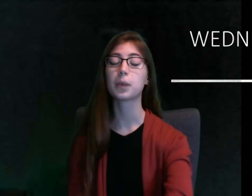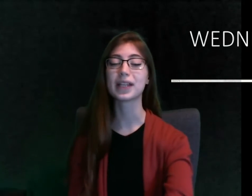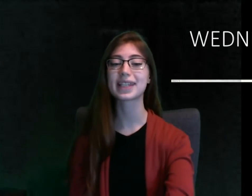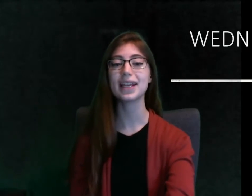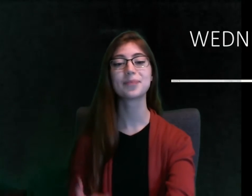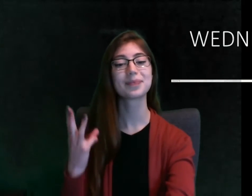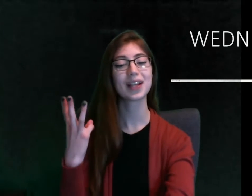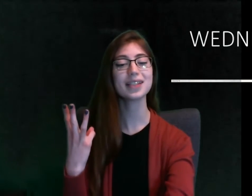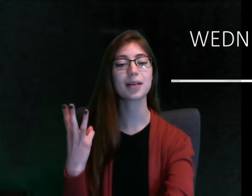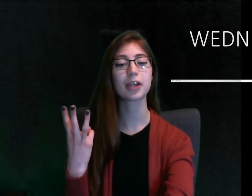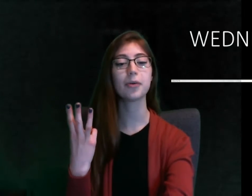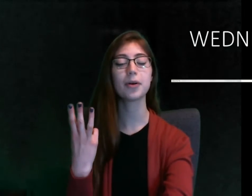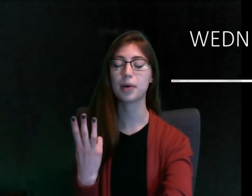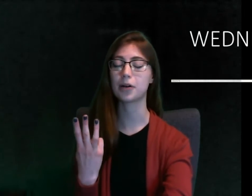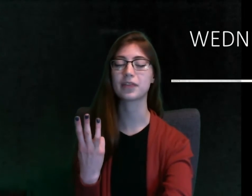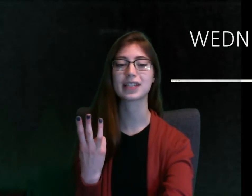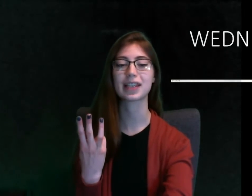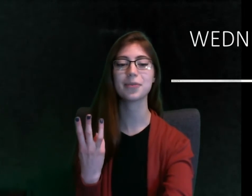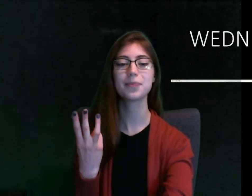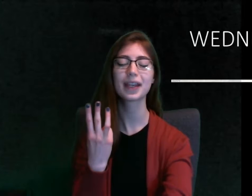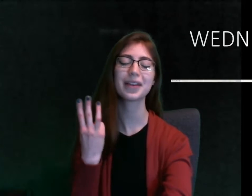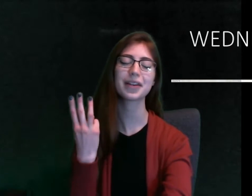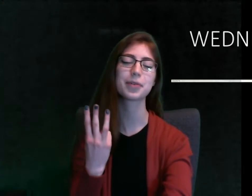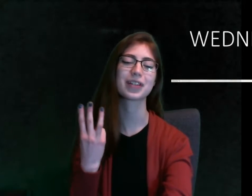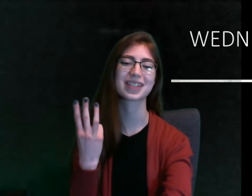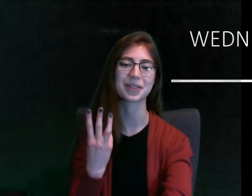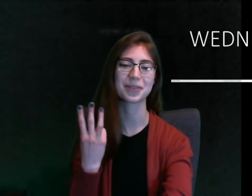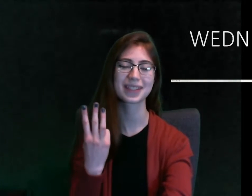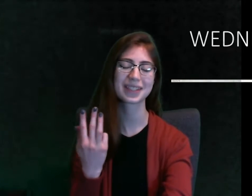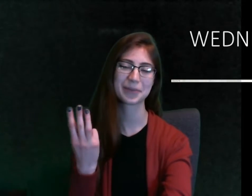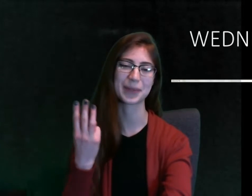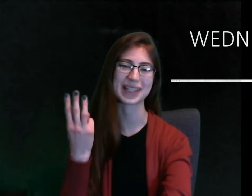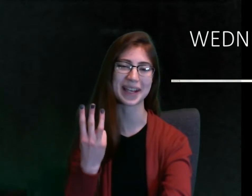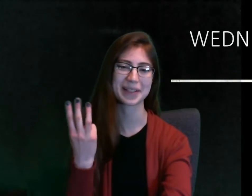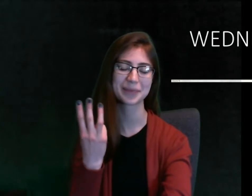Wednesday, a W, palm facing you. You're going to move it in circles. Wednesday.